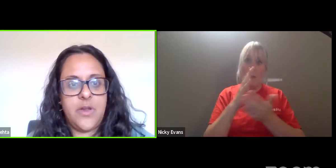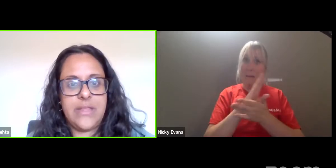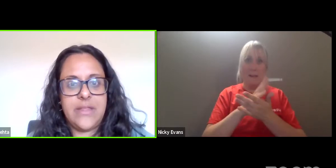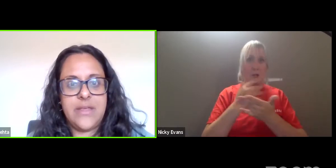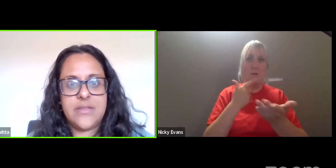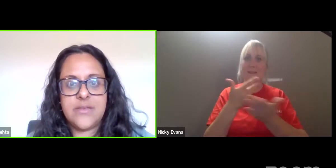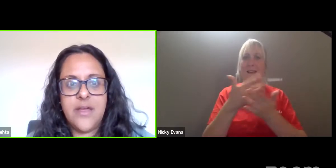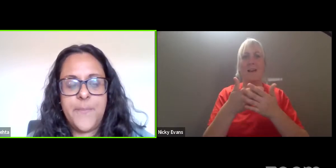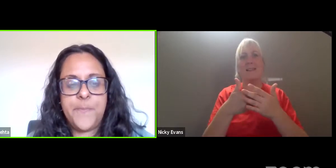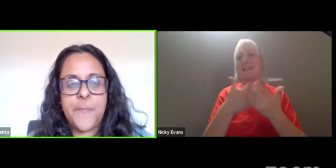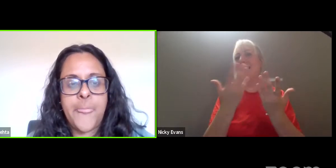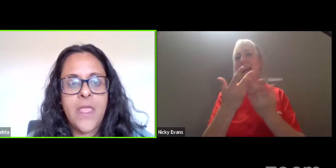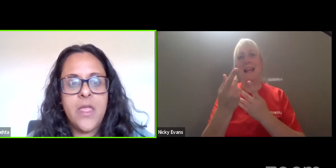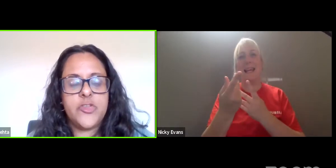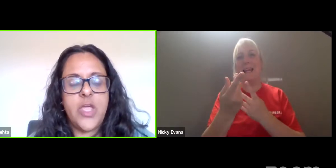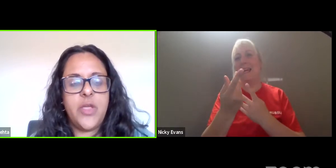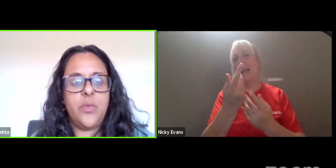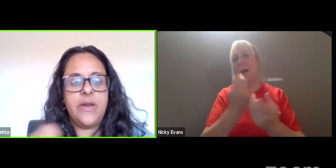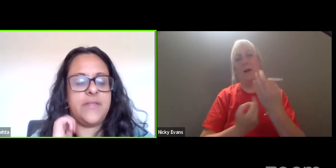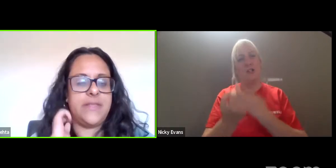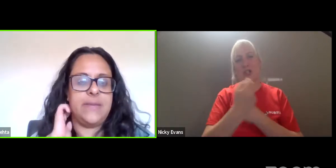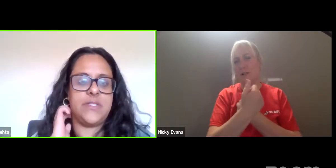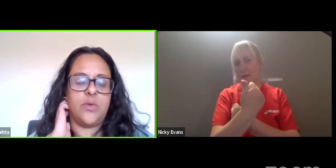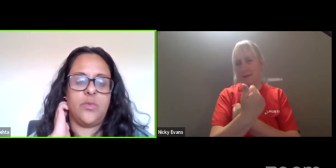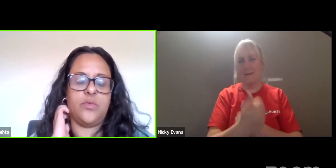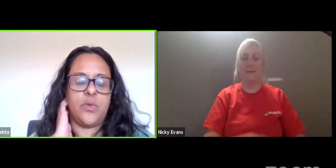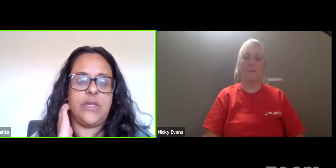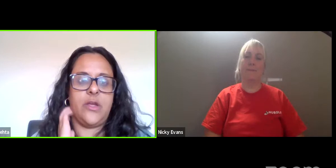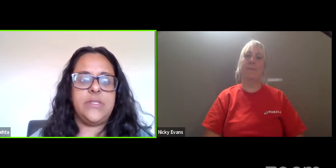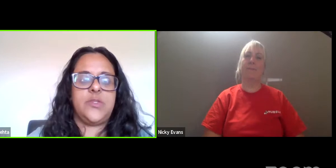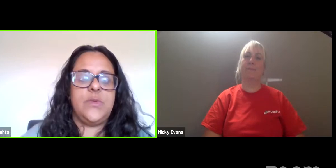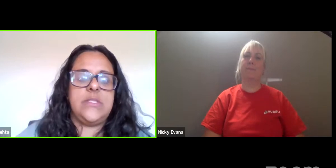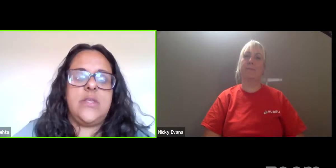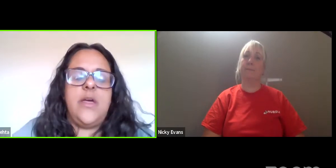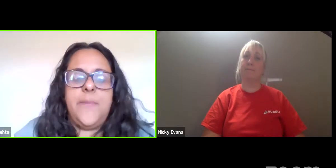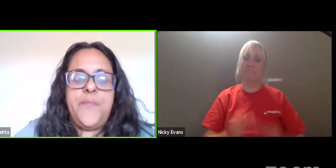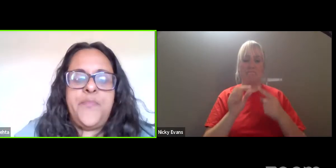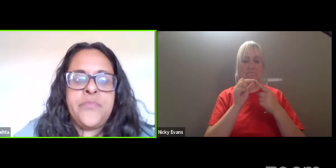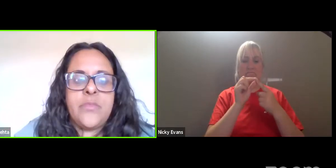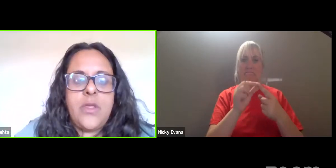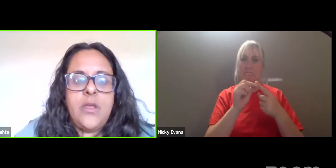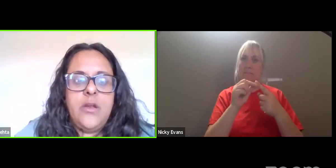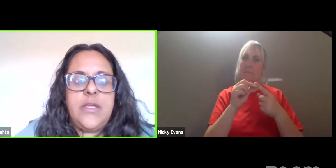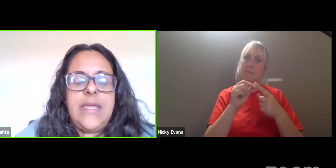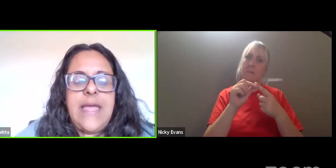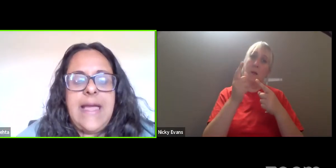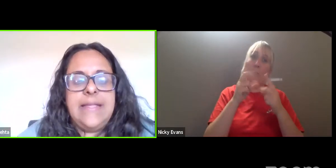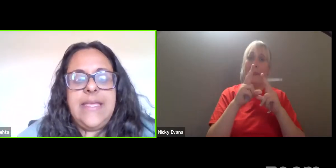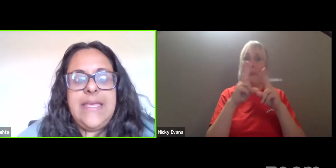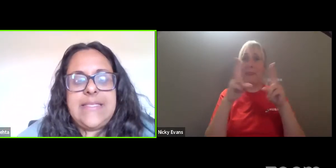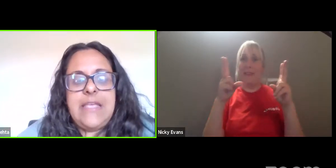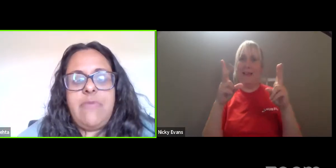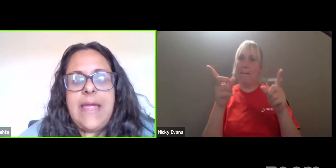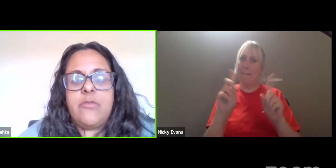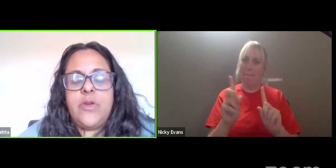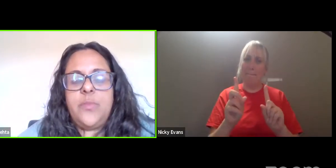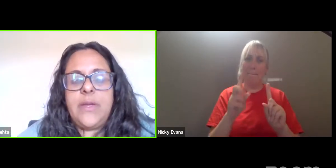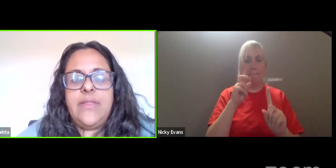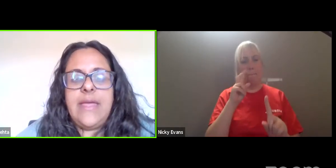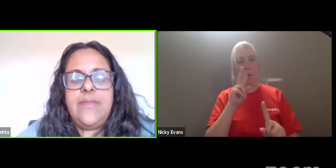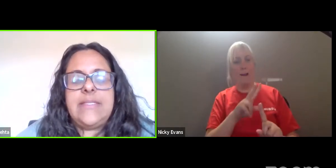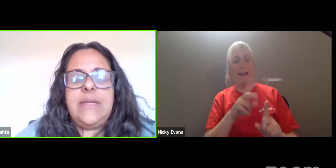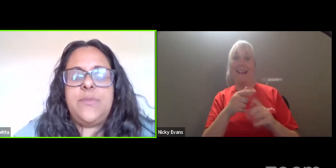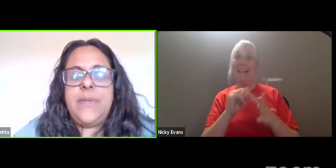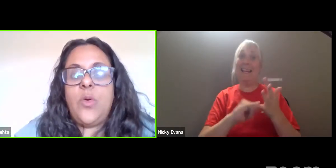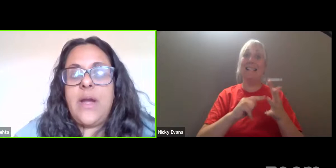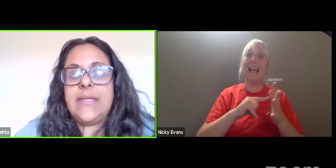questions following this. So one of the themes that we noticed was looking at the ESA RAG group,